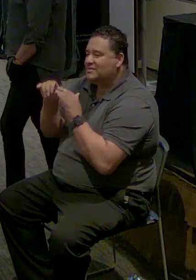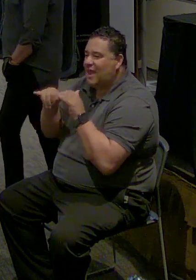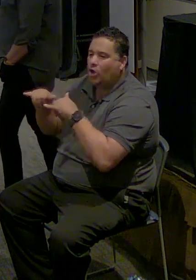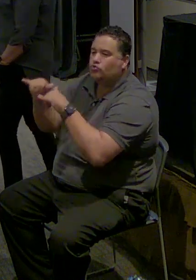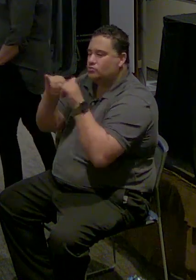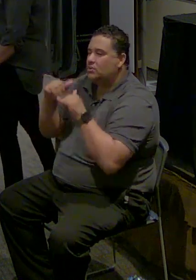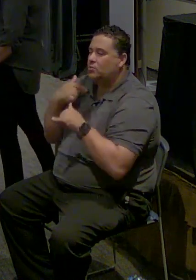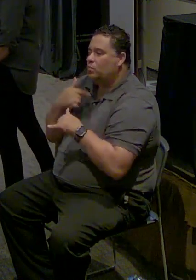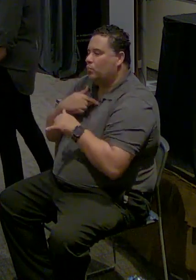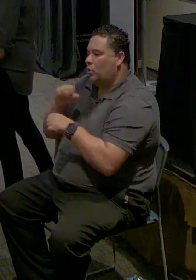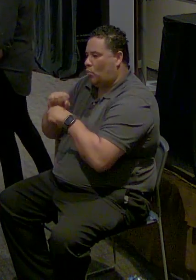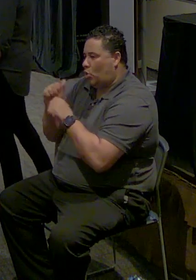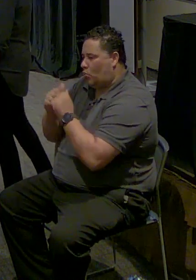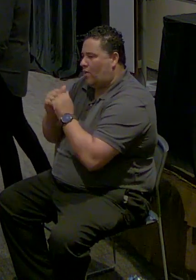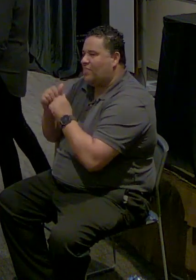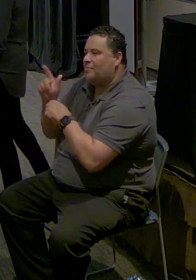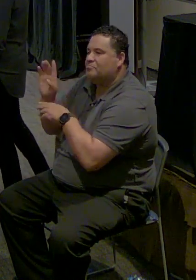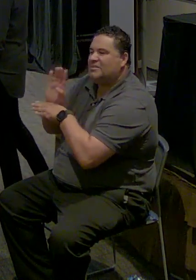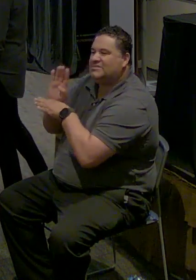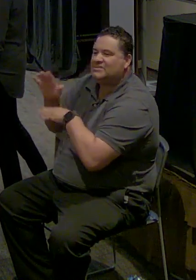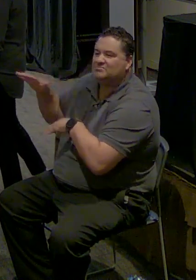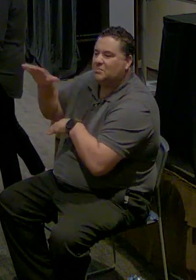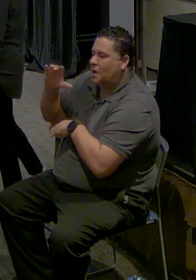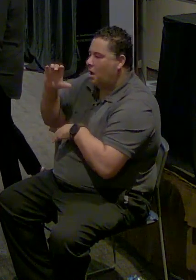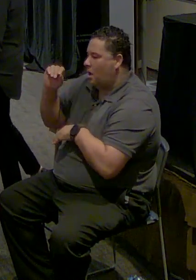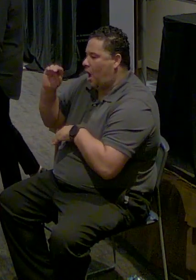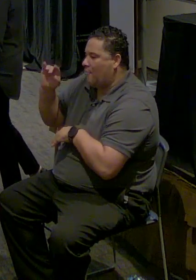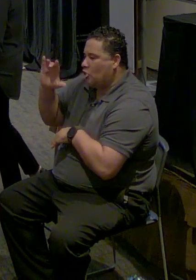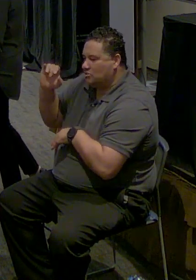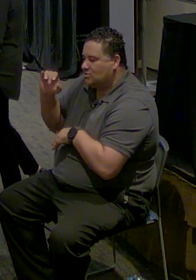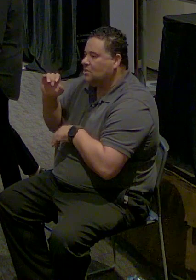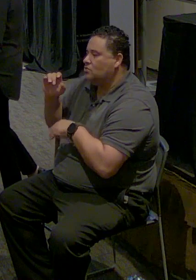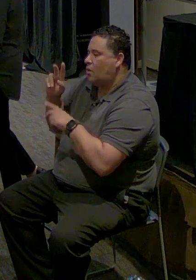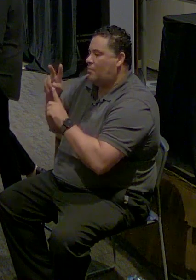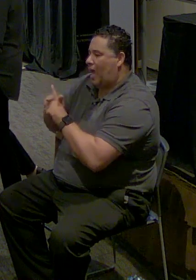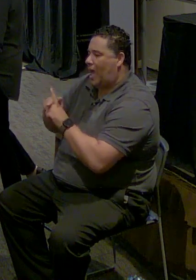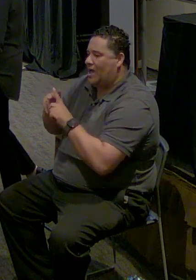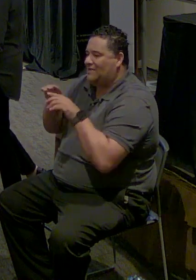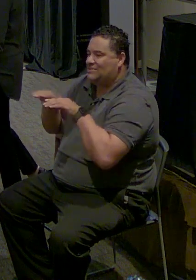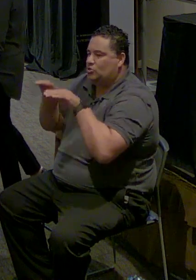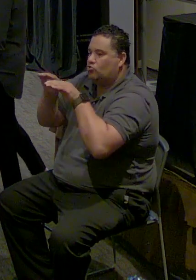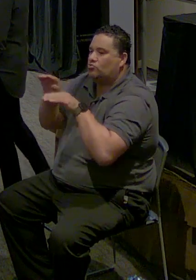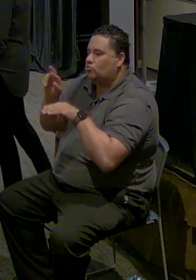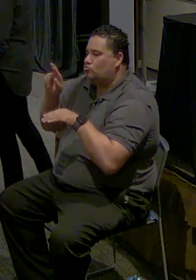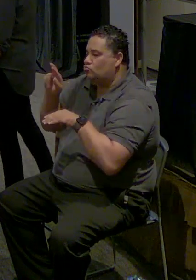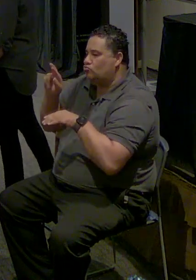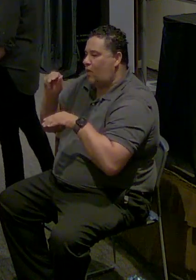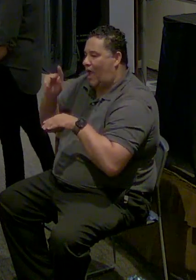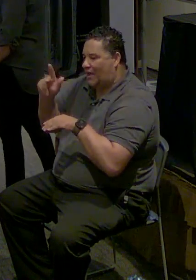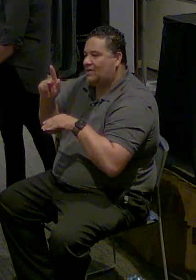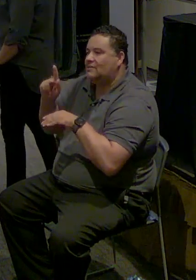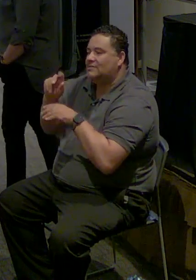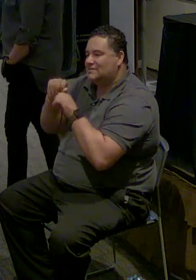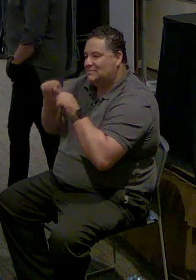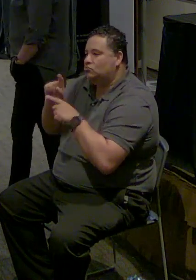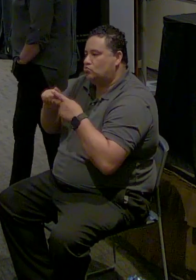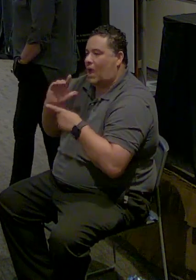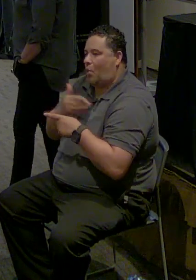with Commerce to apply a tiered ranking system to our credentials. So we have tier